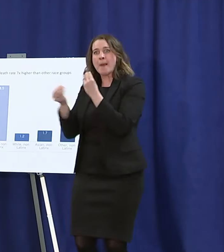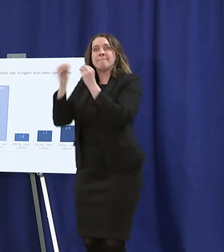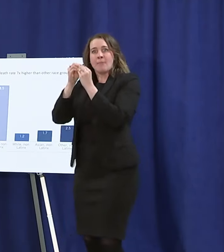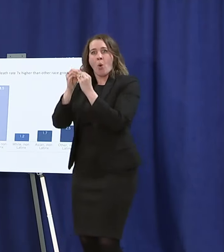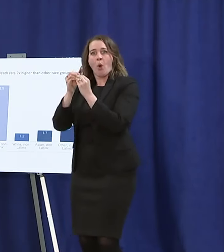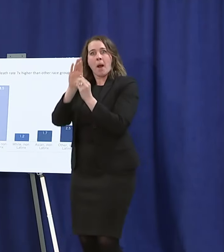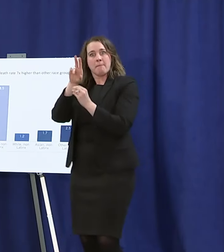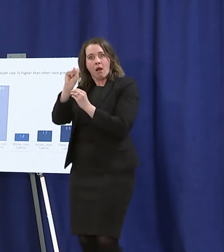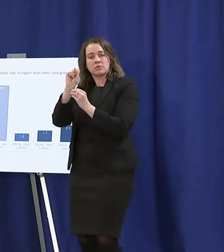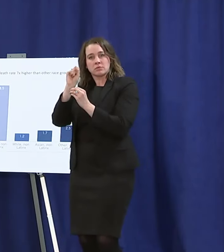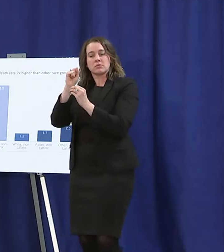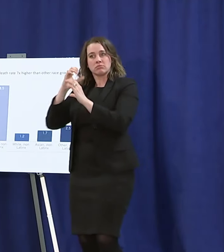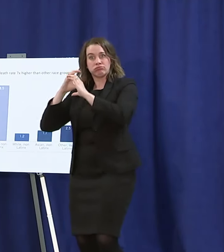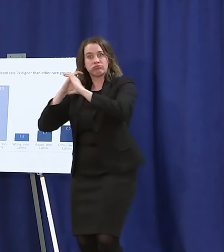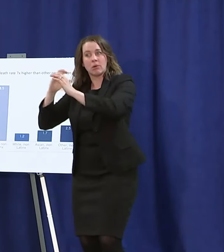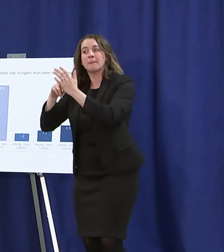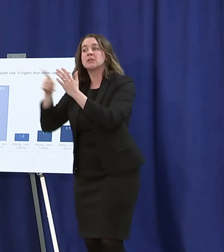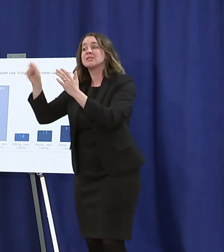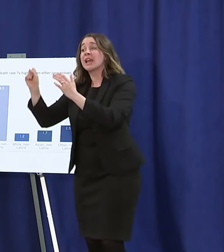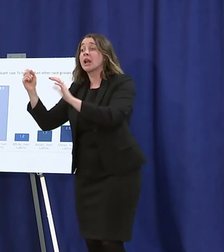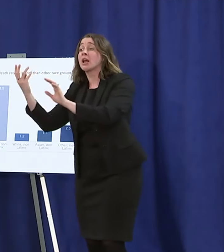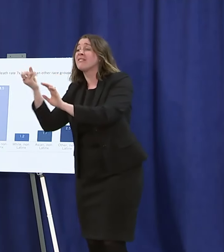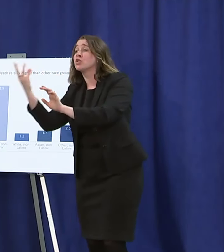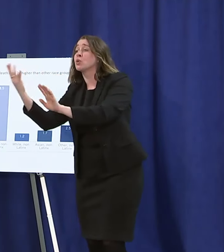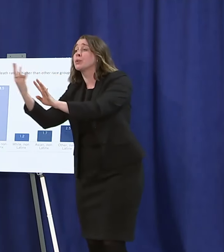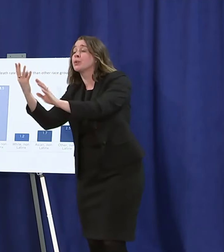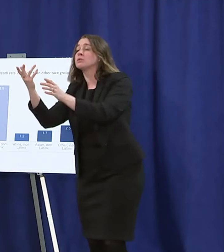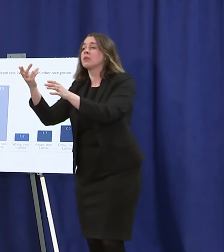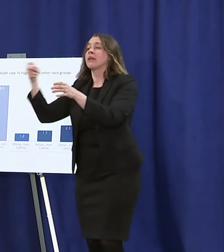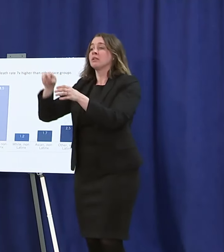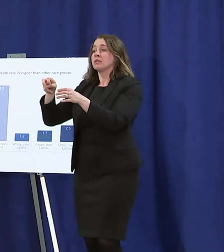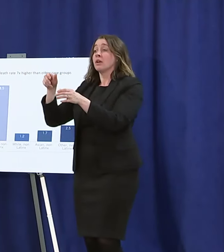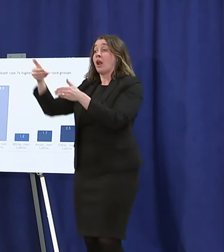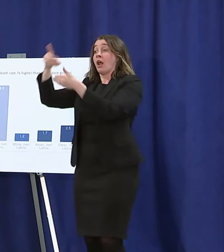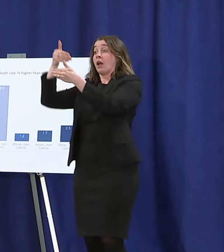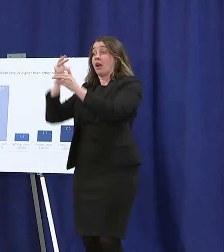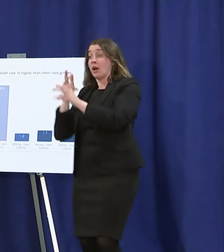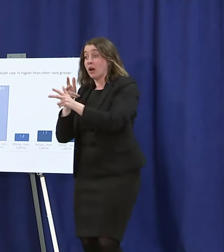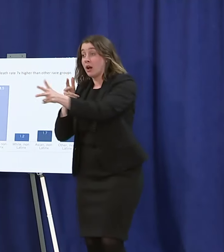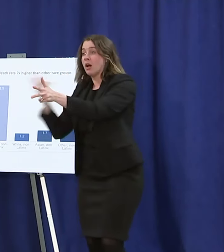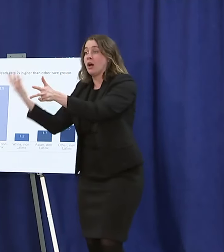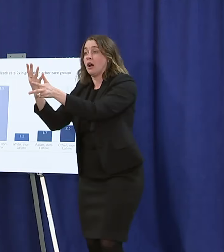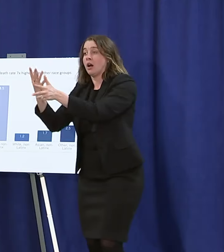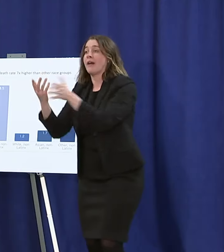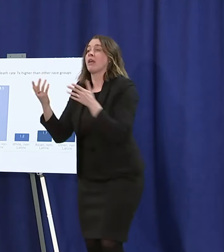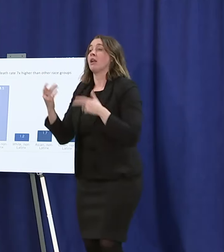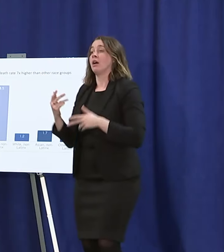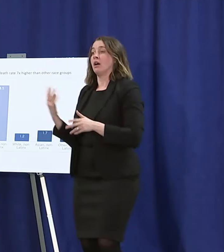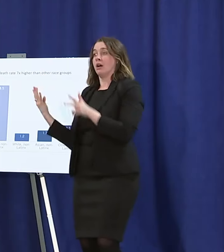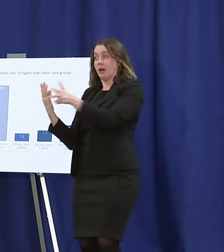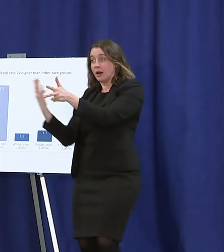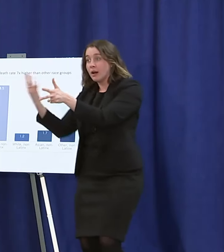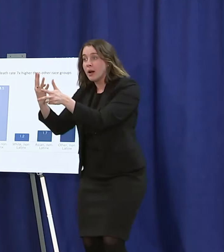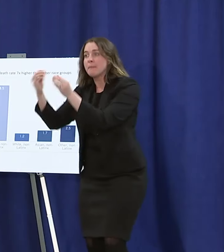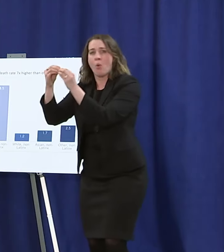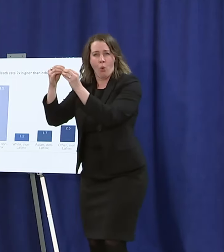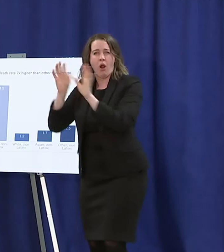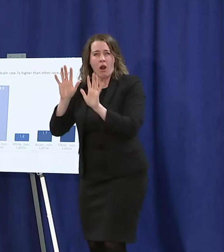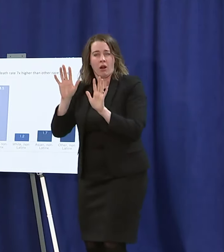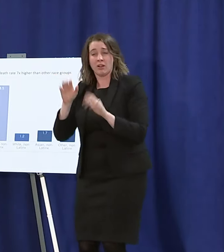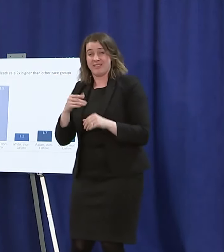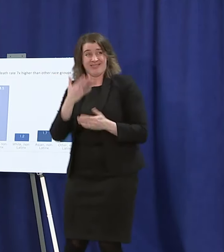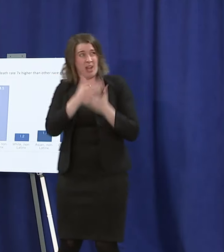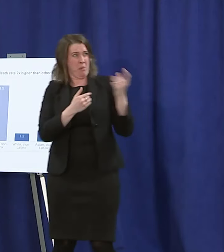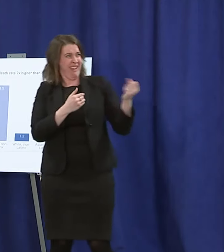can travel on the buses much more safely. You know, I've had a lot of conversation with people saying, why don't you just shut the system down?